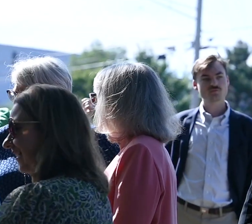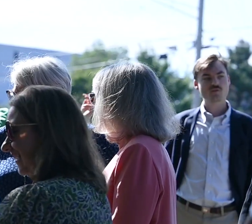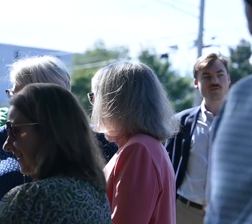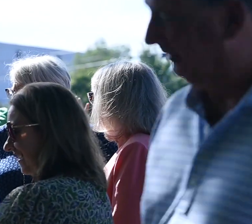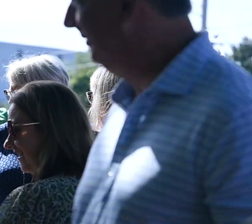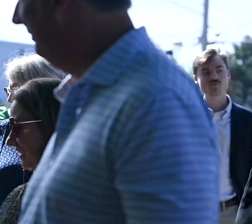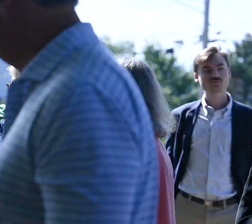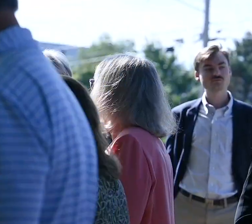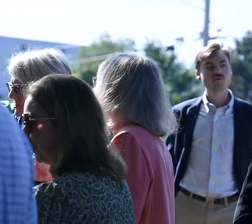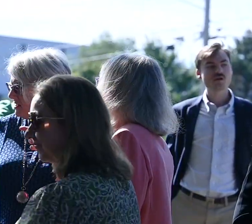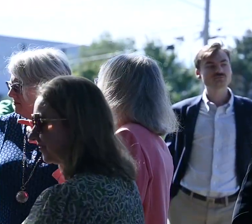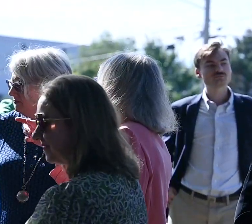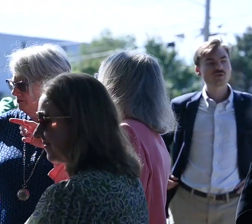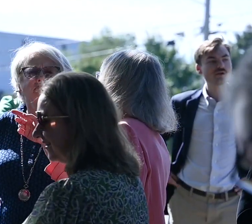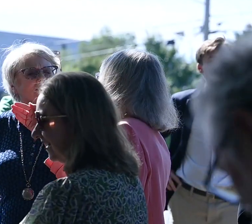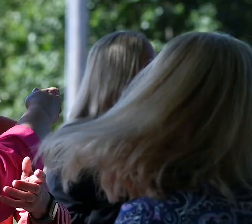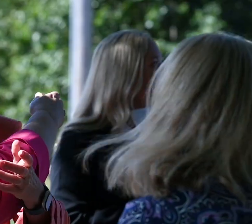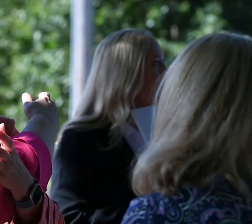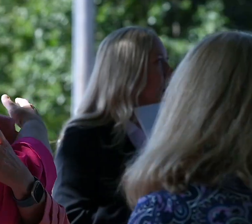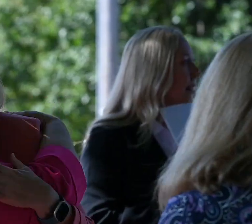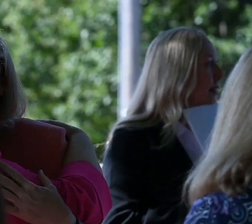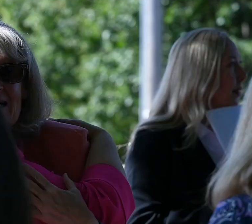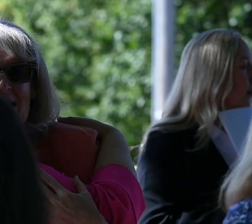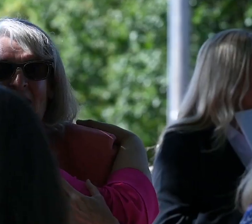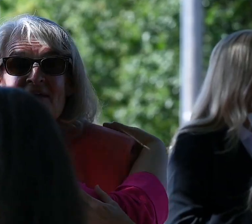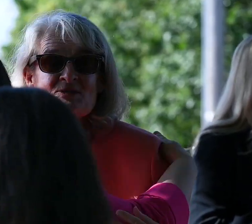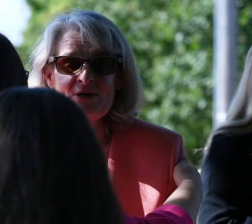Ziegler. Delegate Pam Gazzoni,